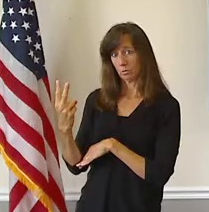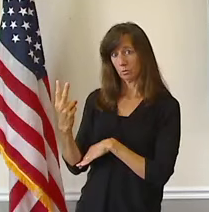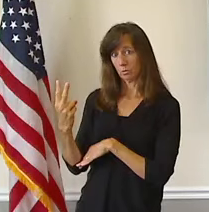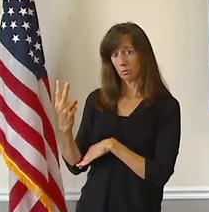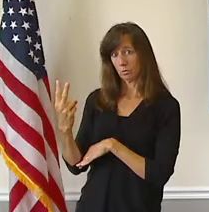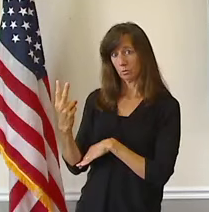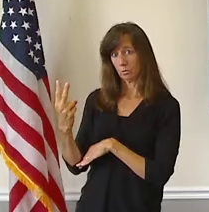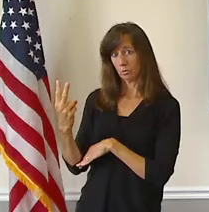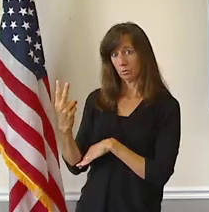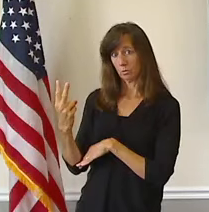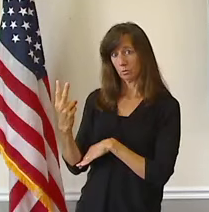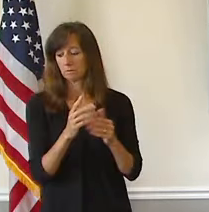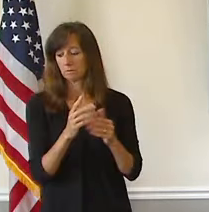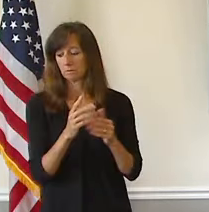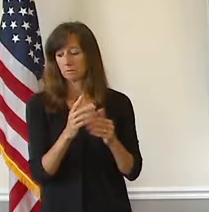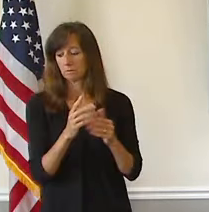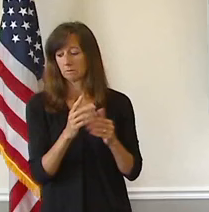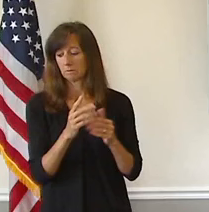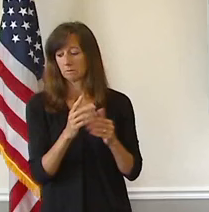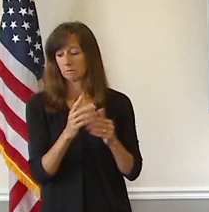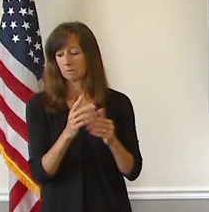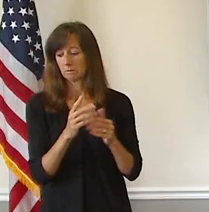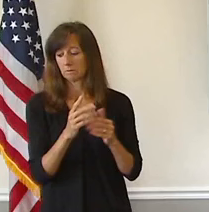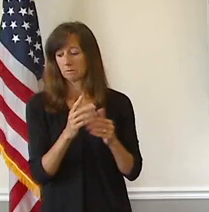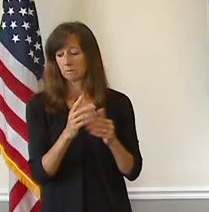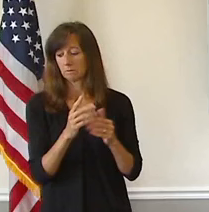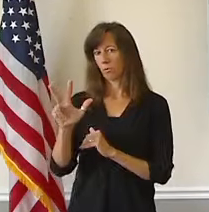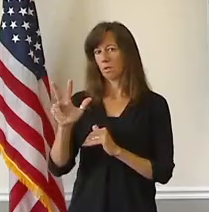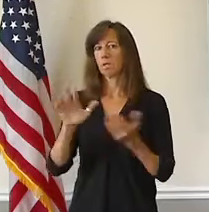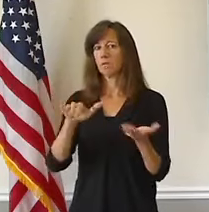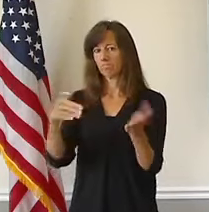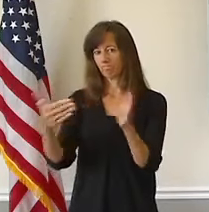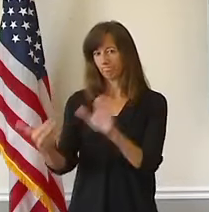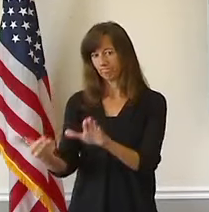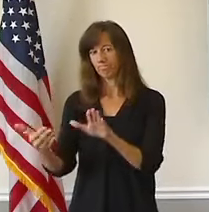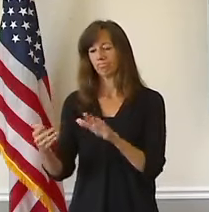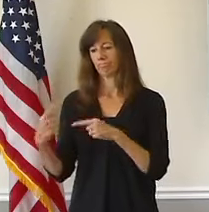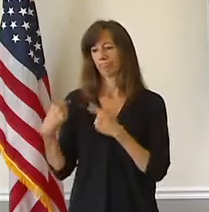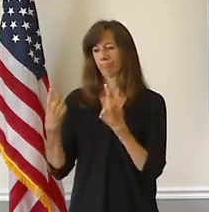having succumbed to the disease for several weeks.